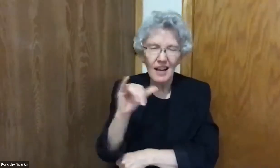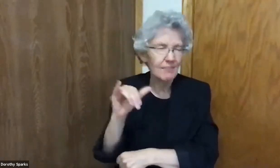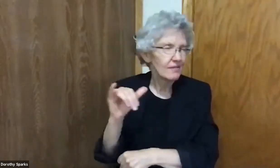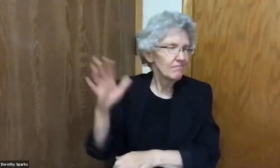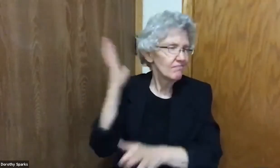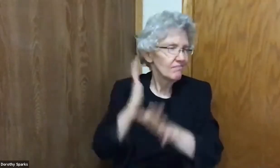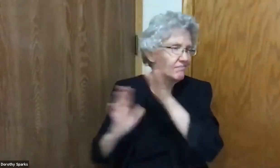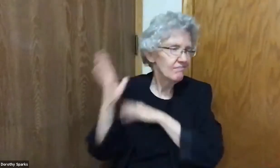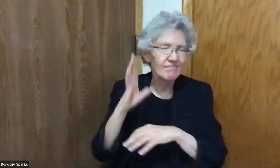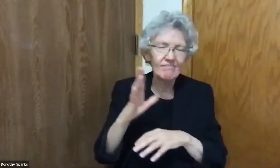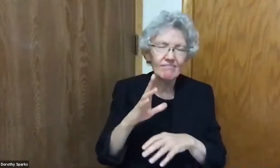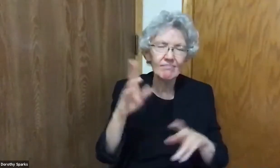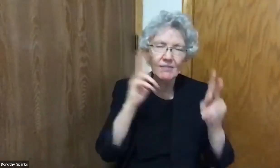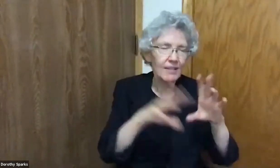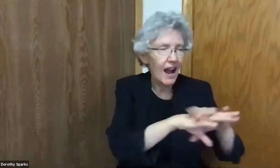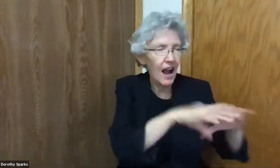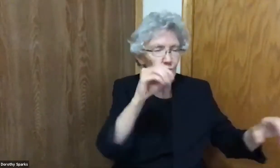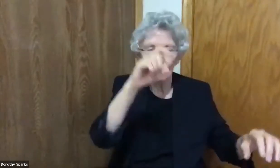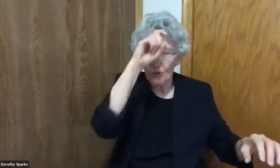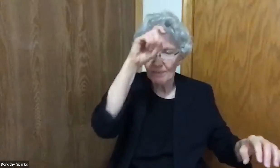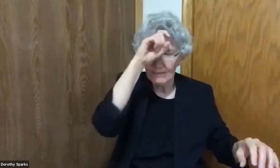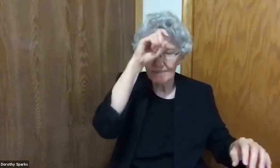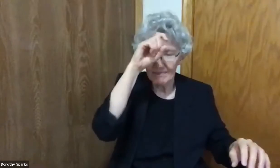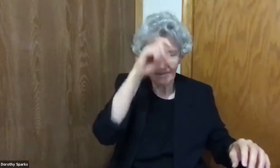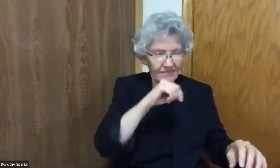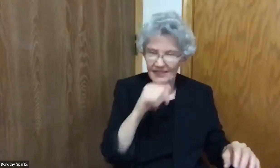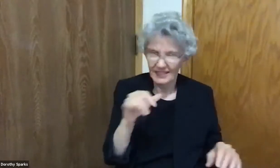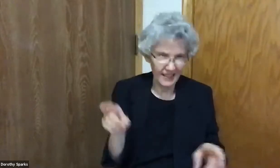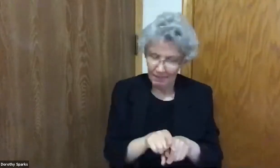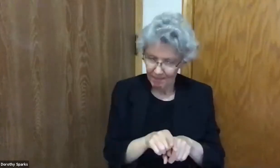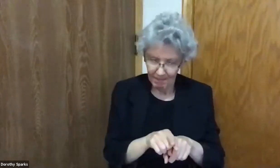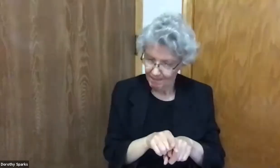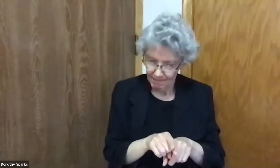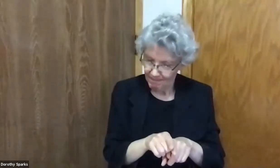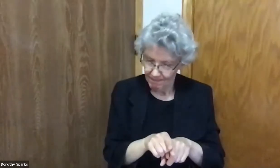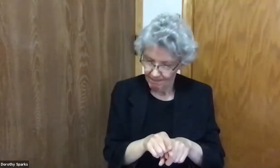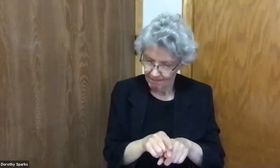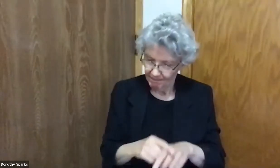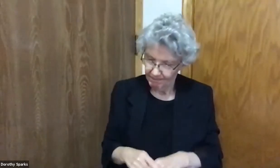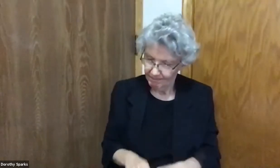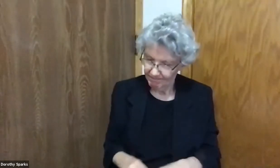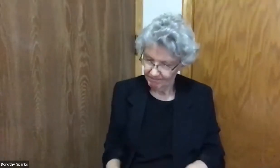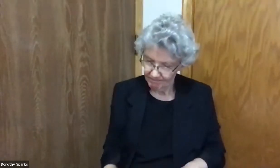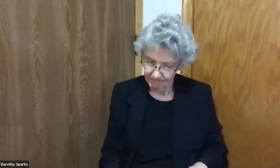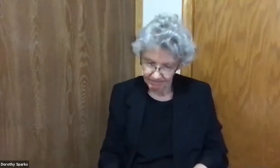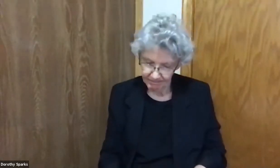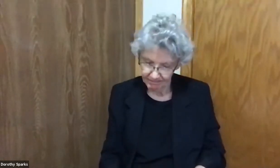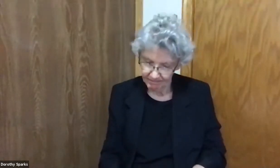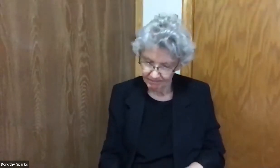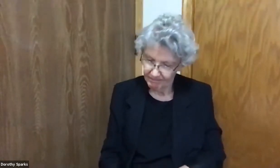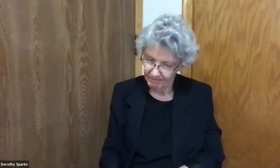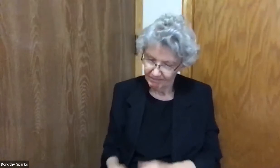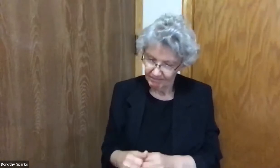It will be different from the agreement I made with their ancestors when I led them out of Egypt.